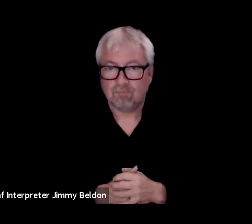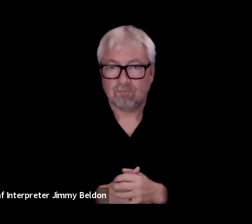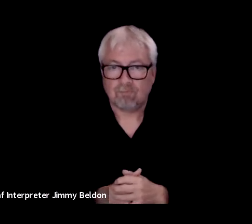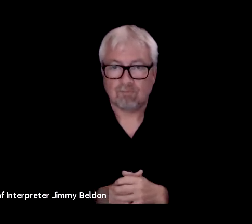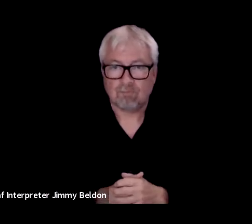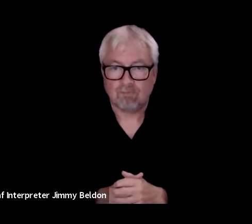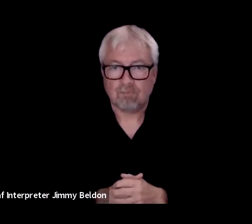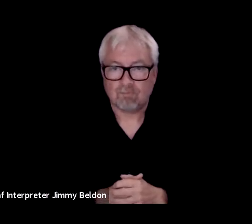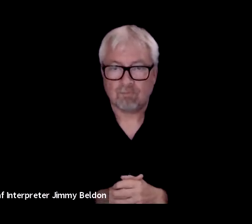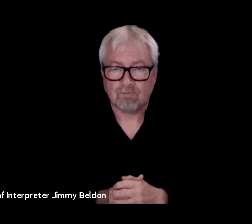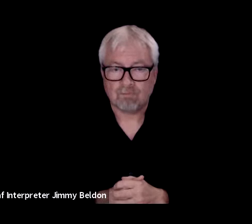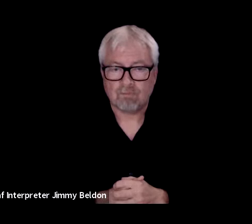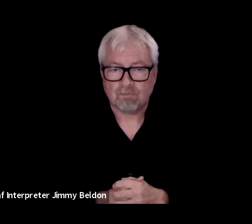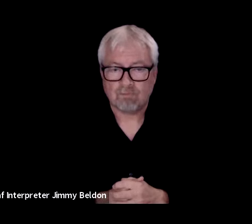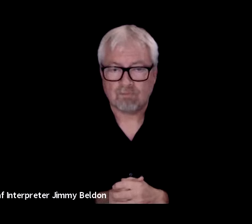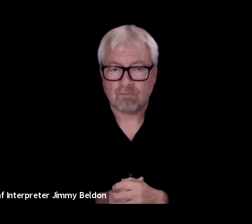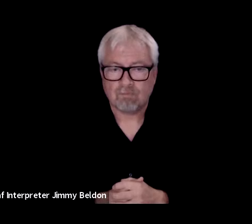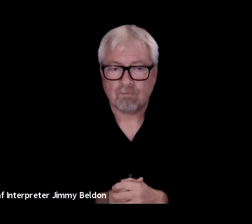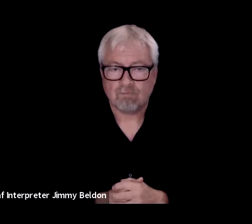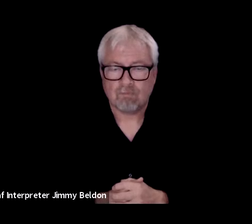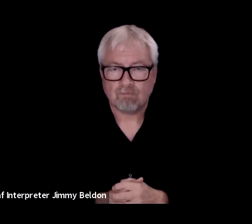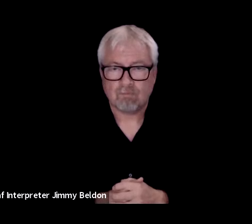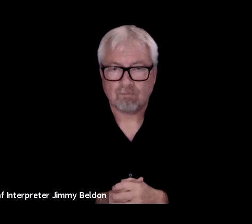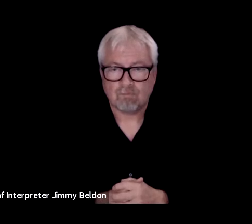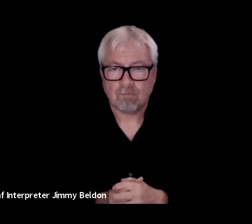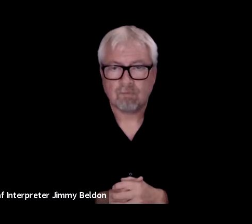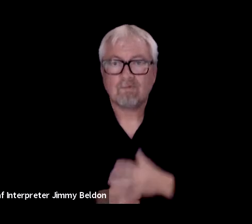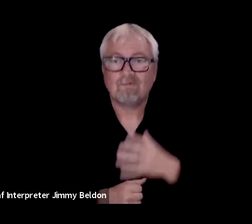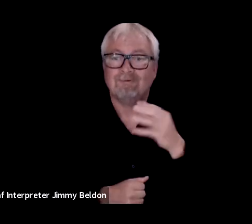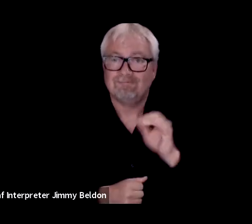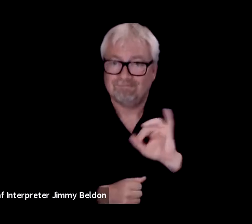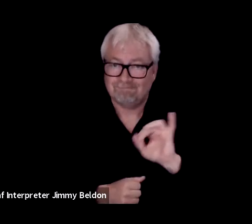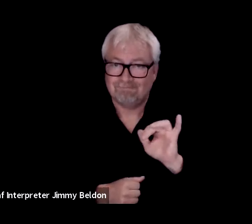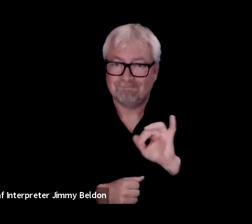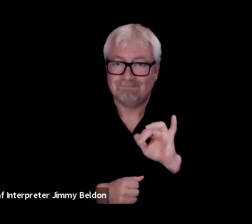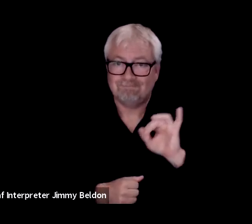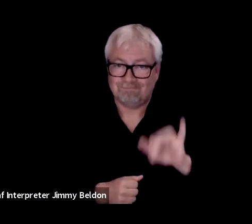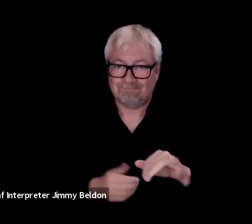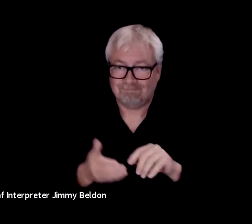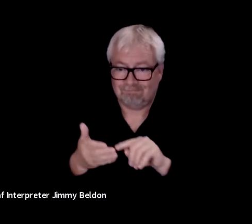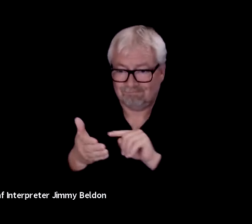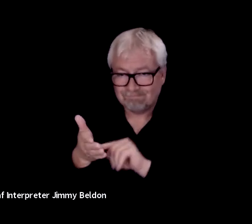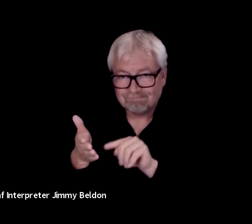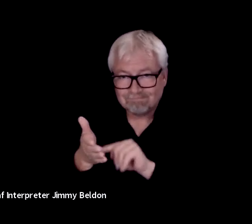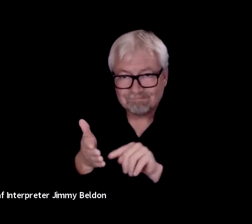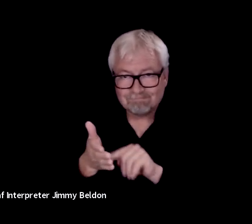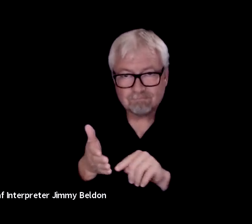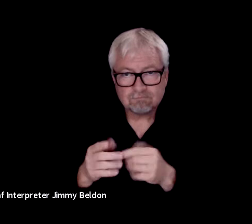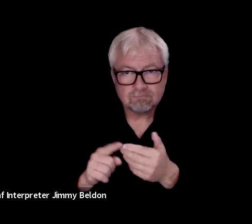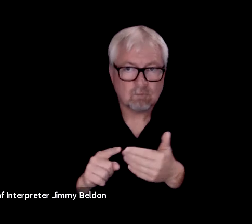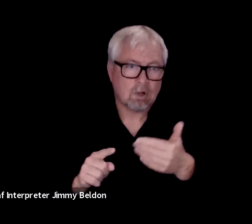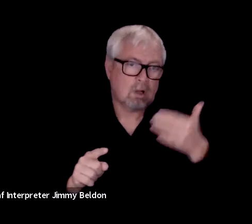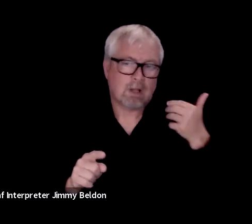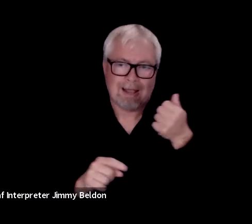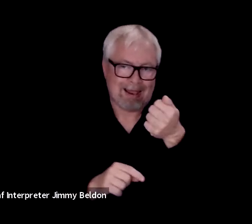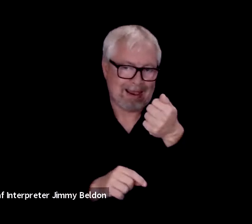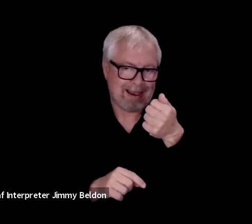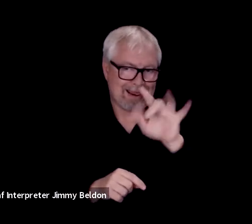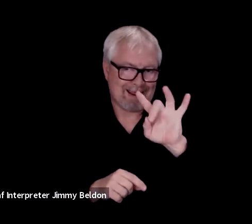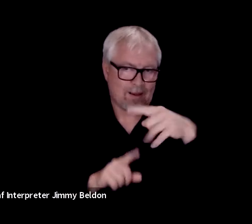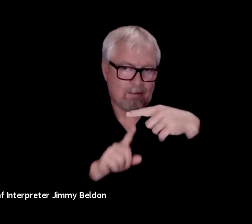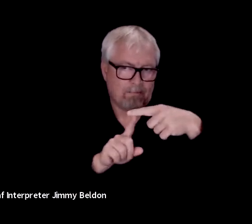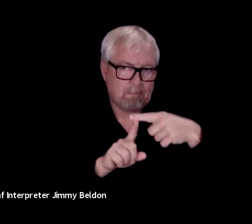go all the way back to the beginning of the pandemic. But all of the sum total of all of the cases